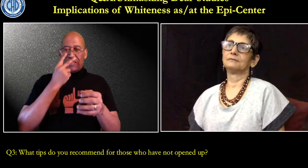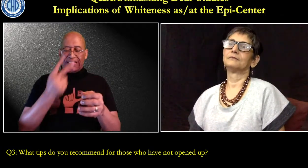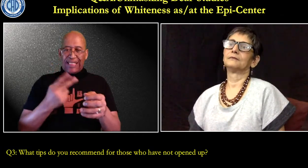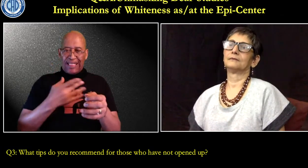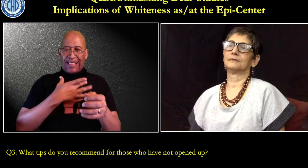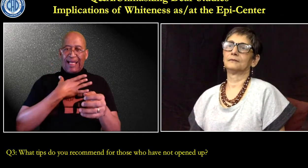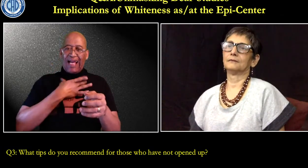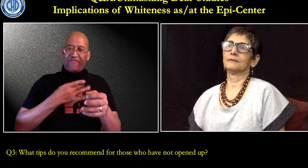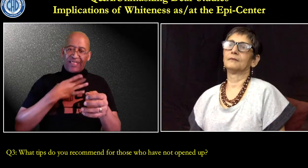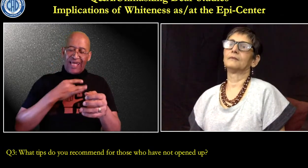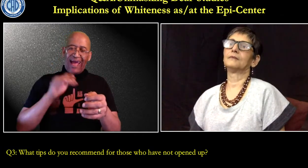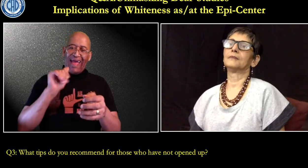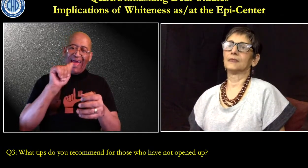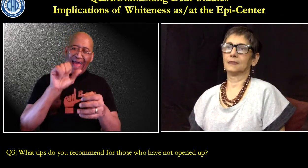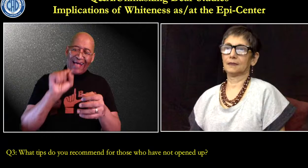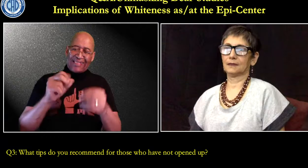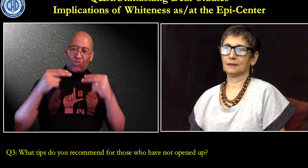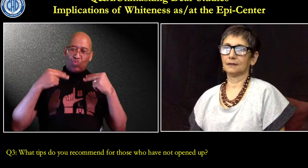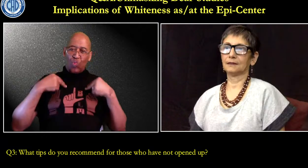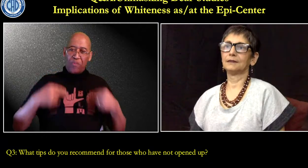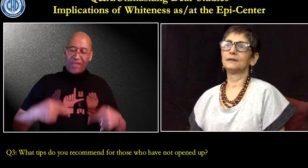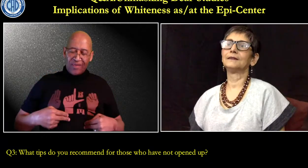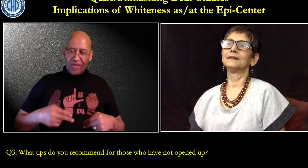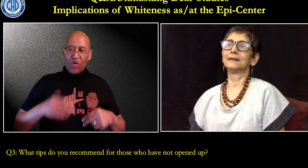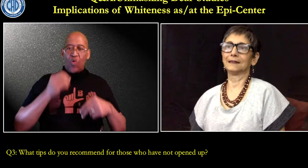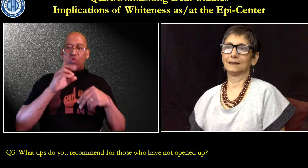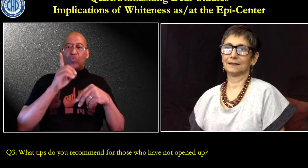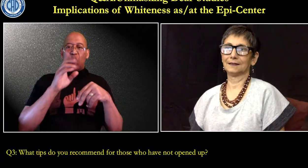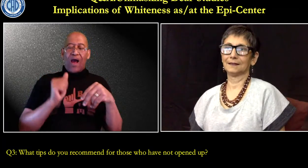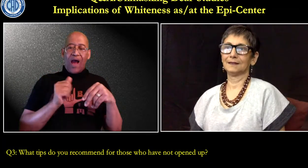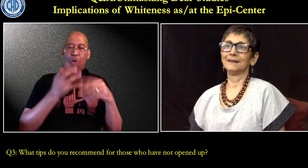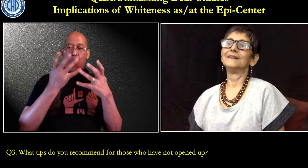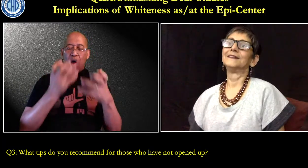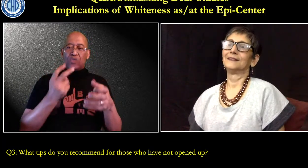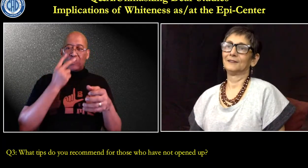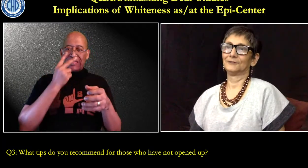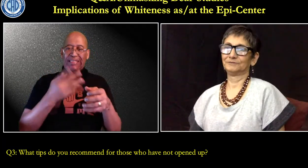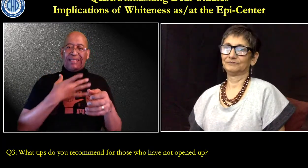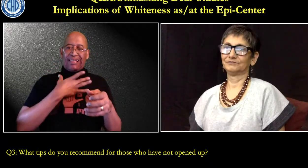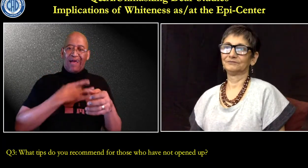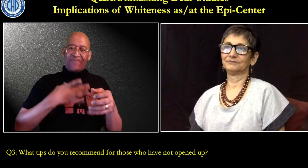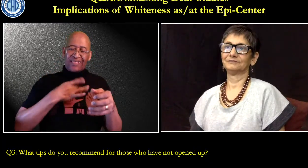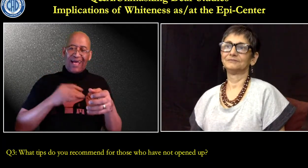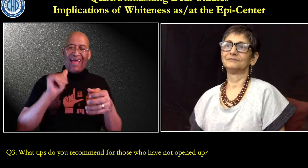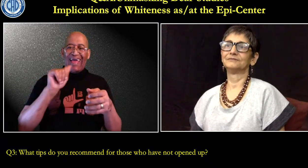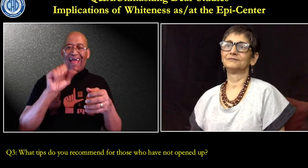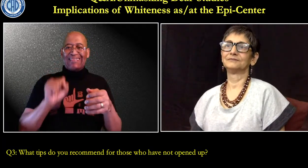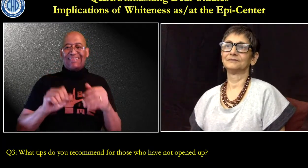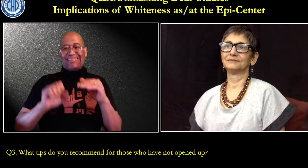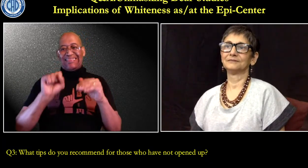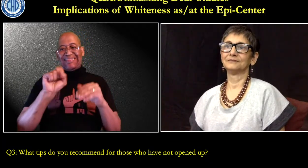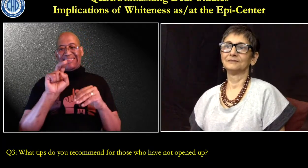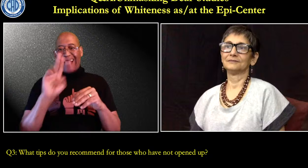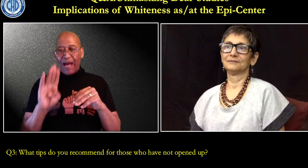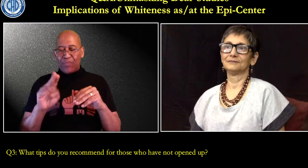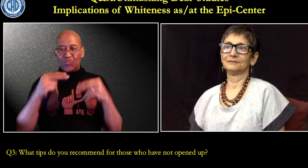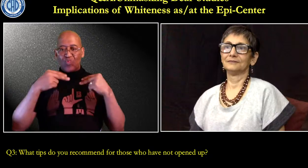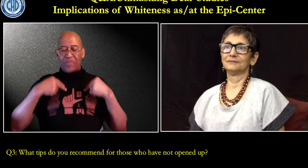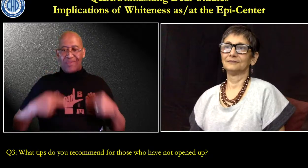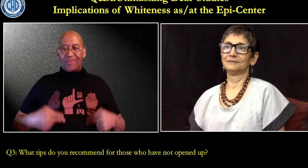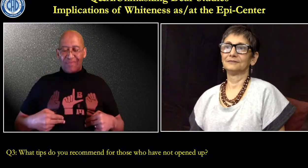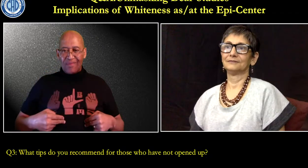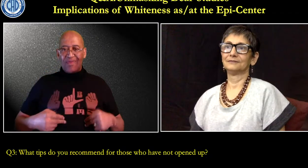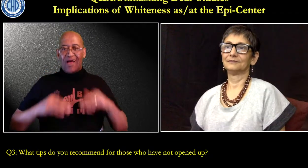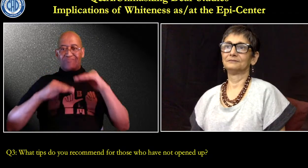personal decision, as far as what I want to see, what I want as a human, what I would like to